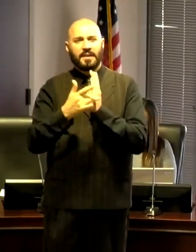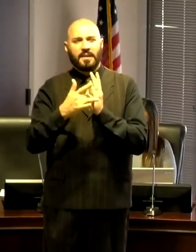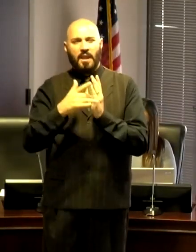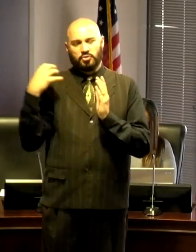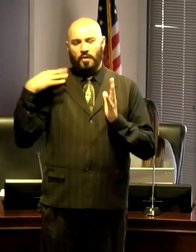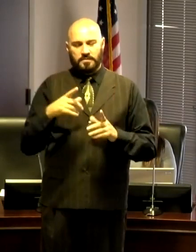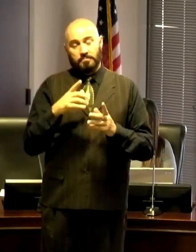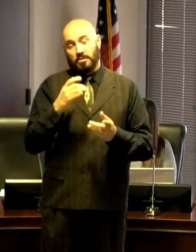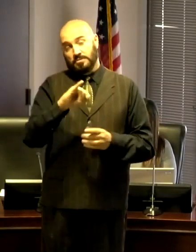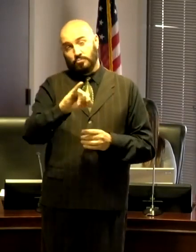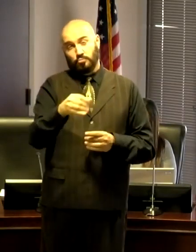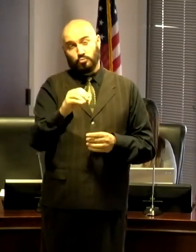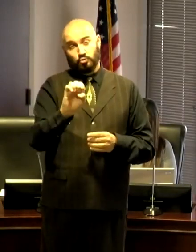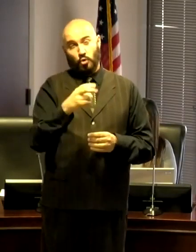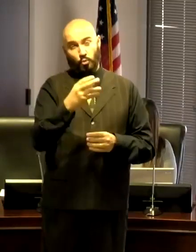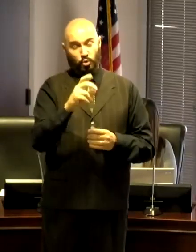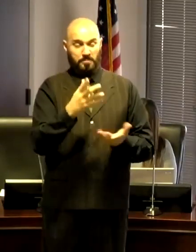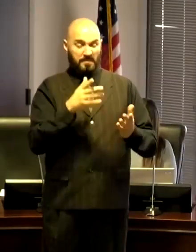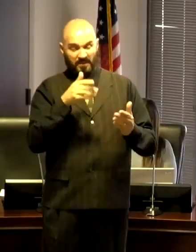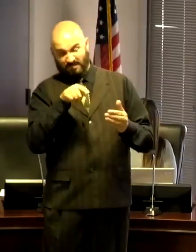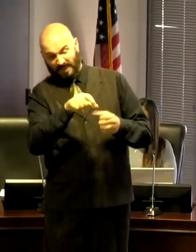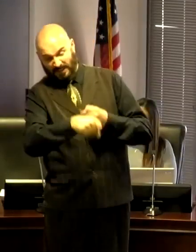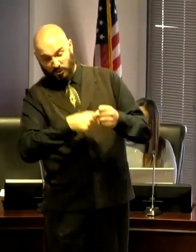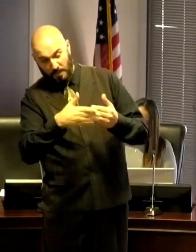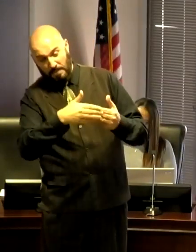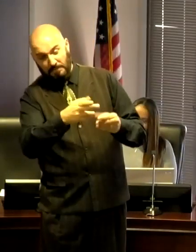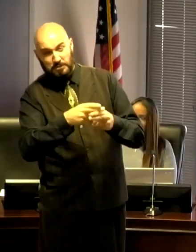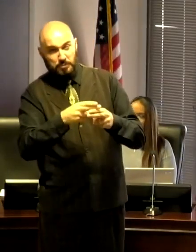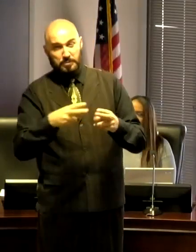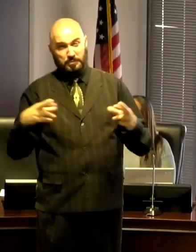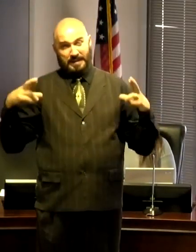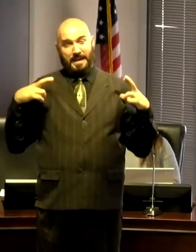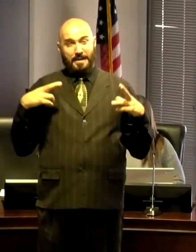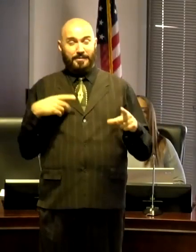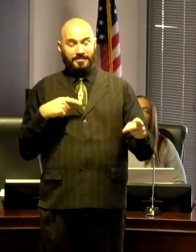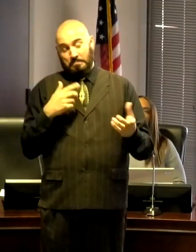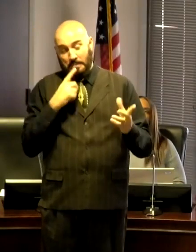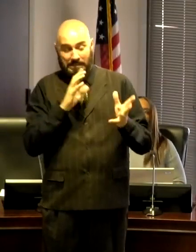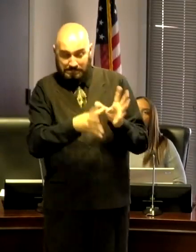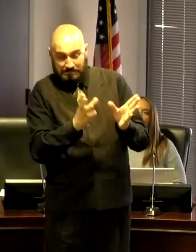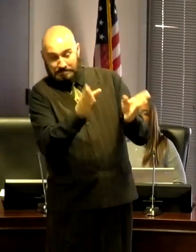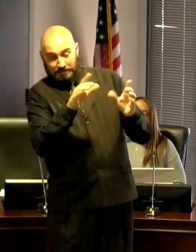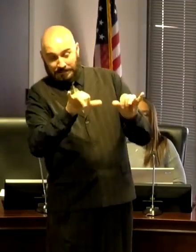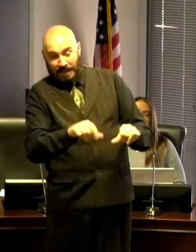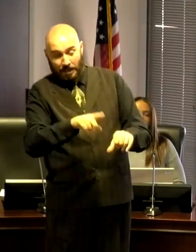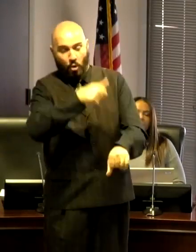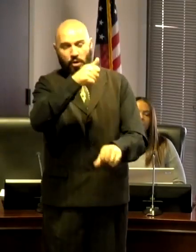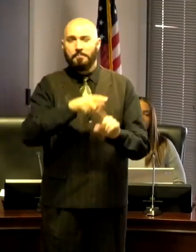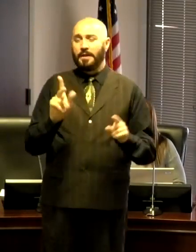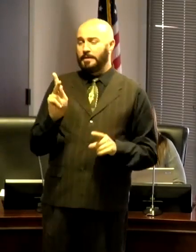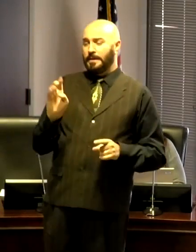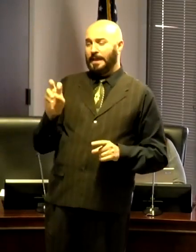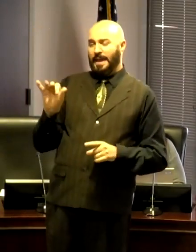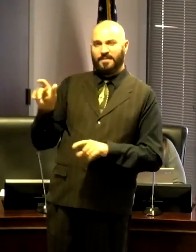Joe Hood's possible retirement later this year, although we may convince him to stay a little longer. Kevin joins us with over 15 years of